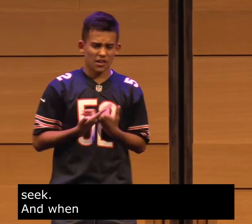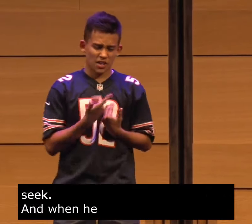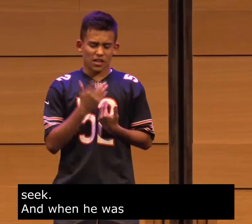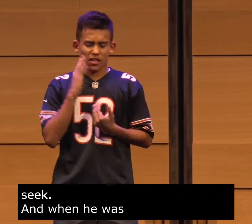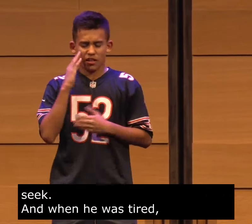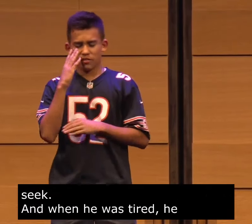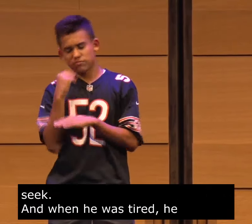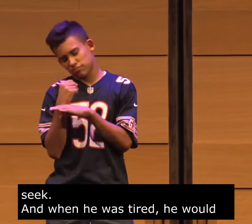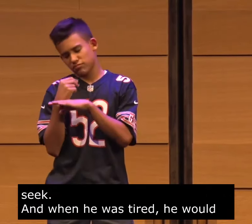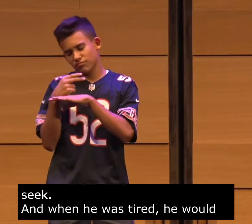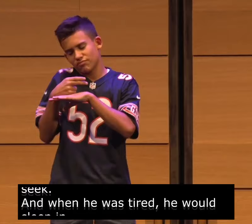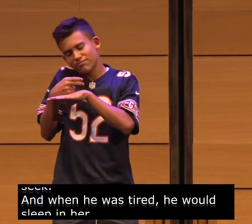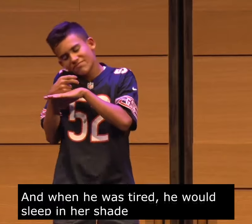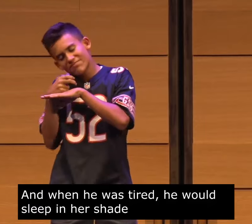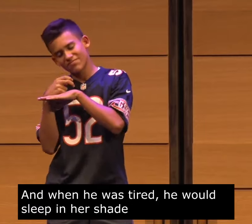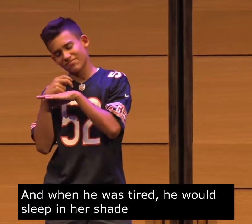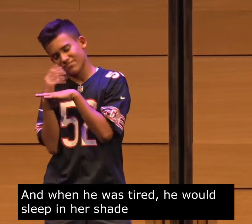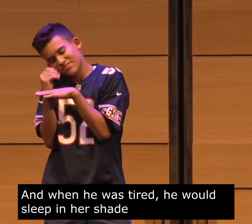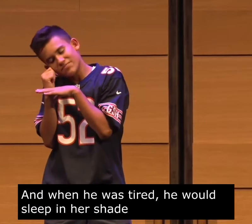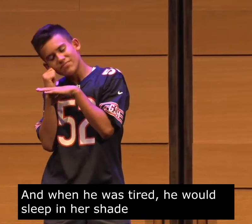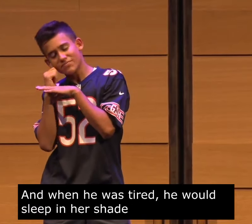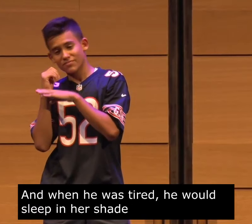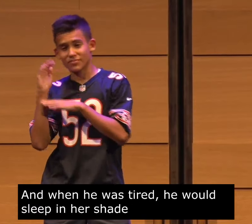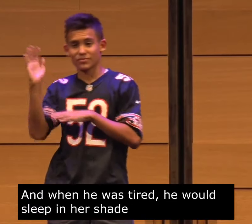And when he was tired, he would sleep in her shade.